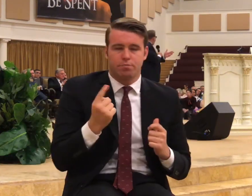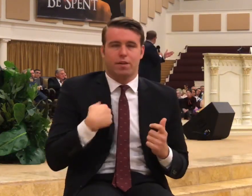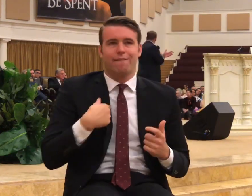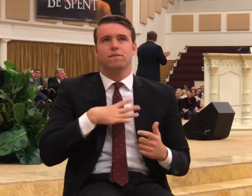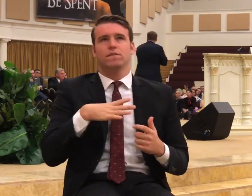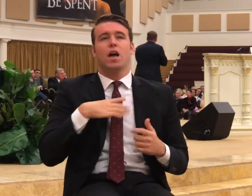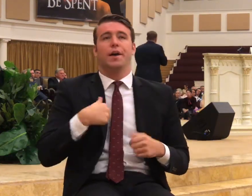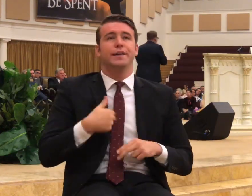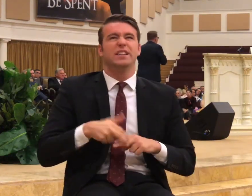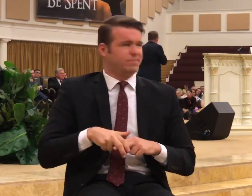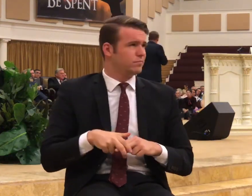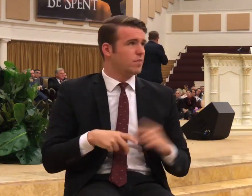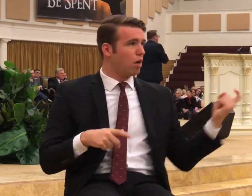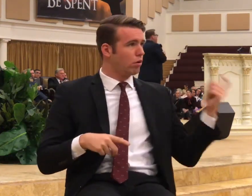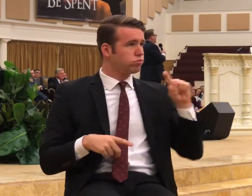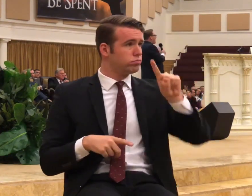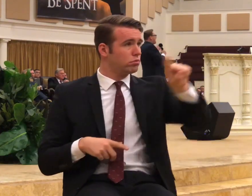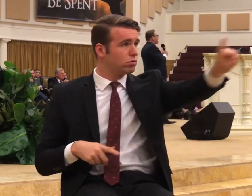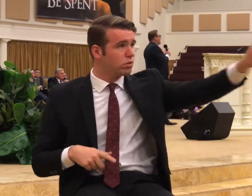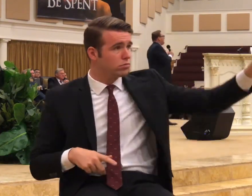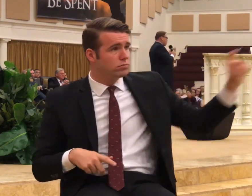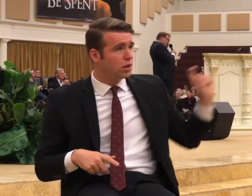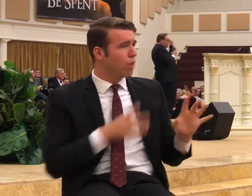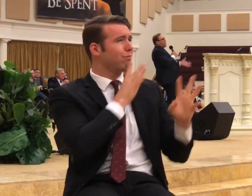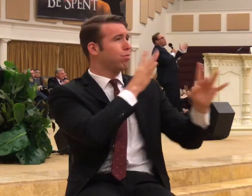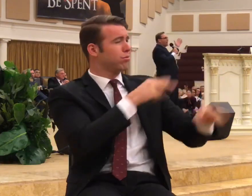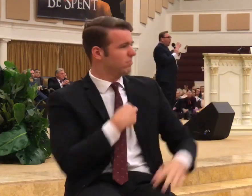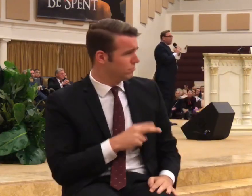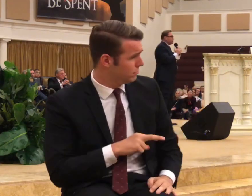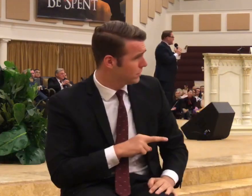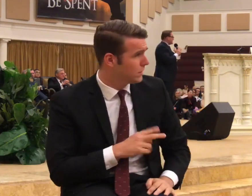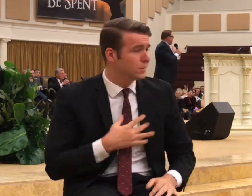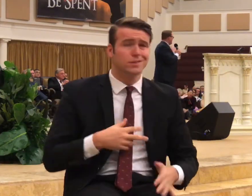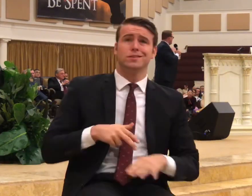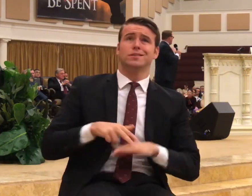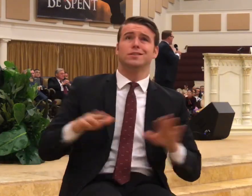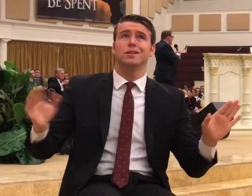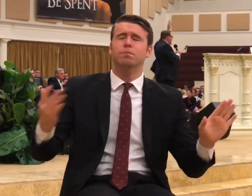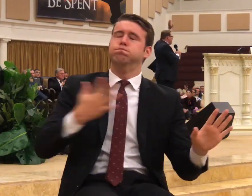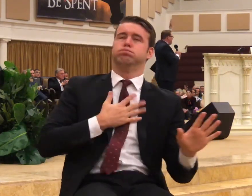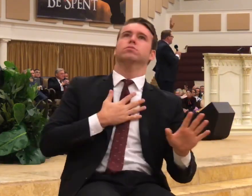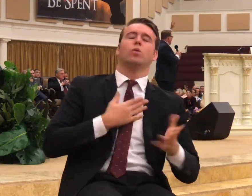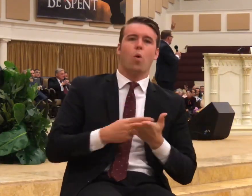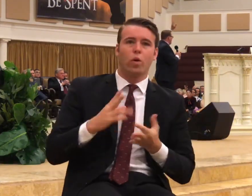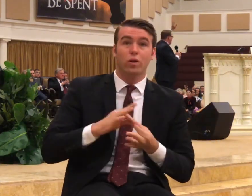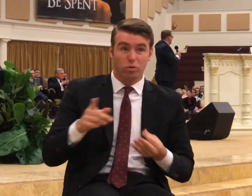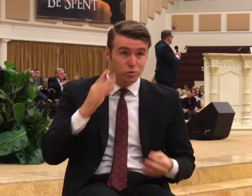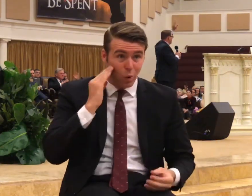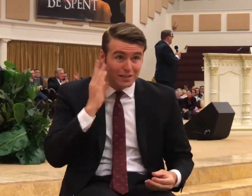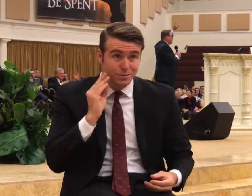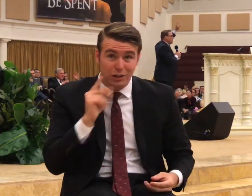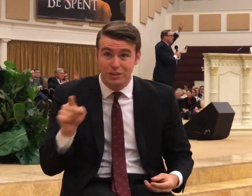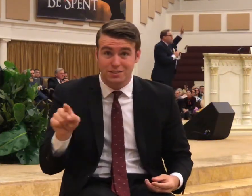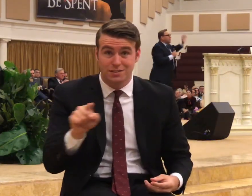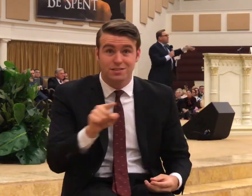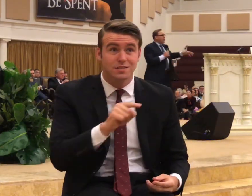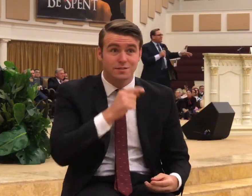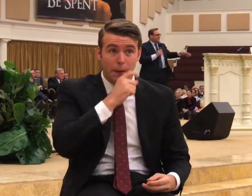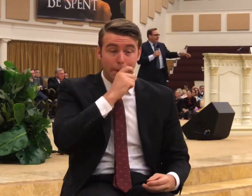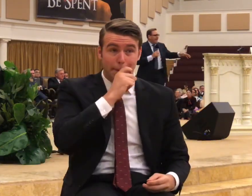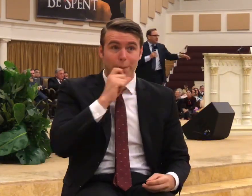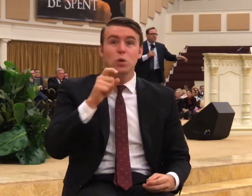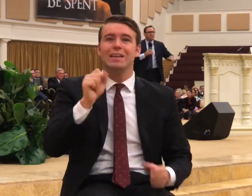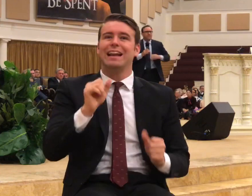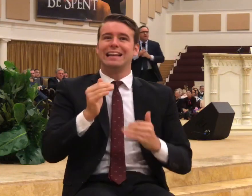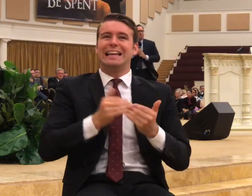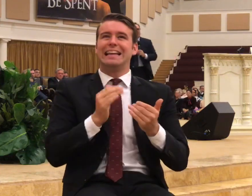ran the aisles and was talking in a funny language and you went up to the altar and boom, the Holy Ghost exploded on you. Anybody know what I'm talking about? You can point